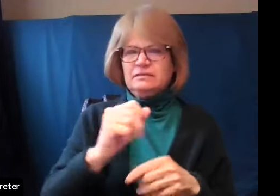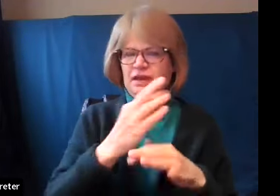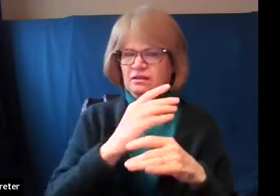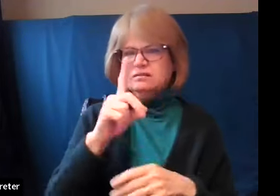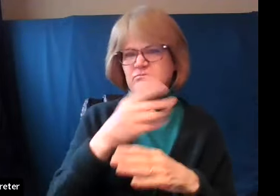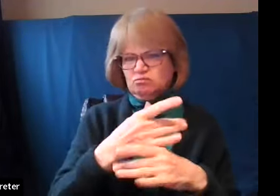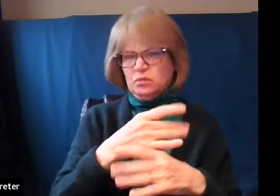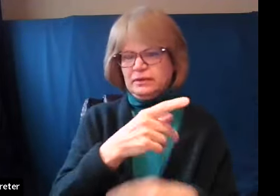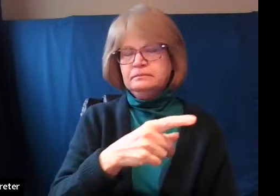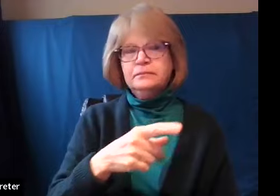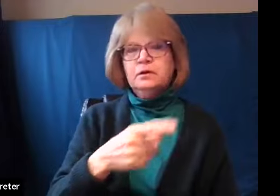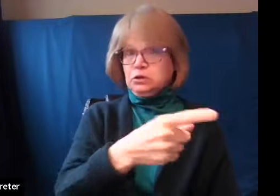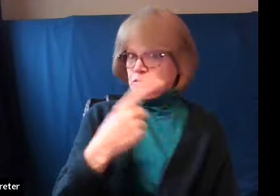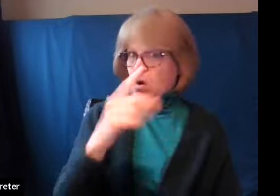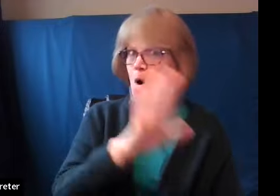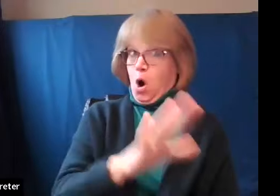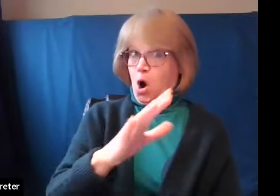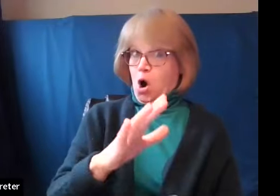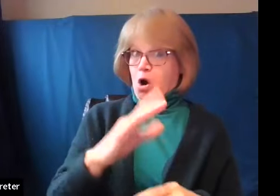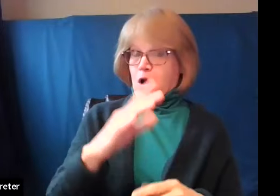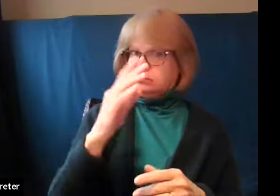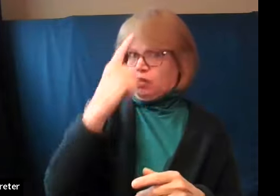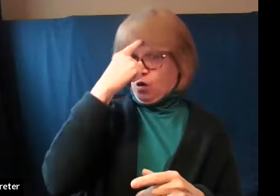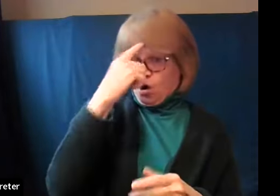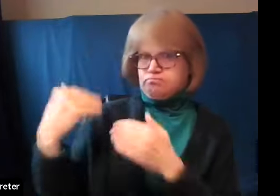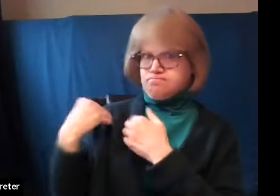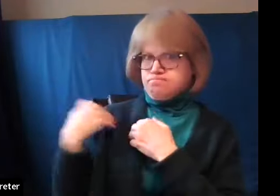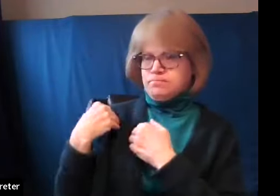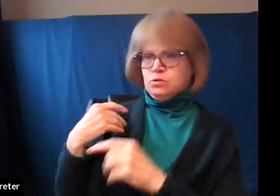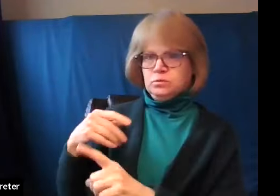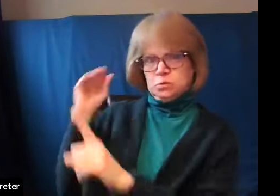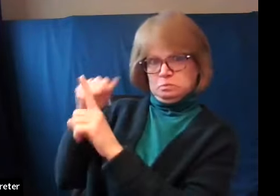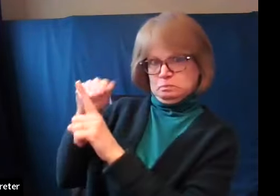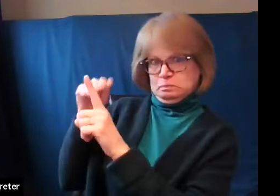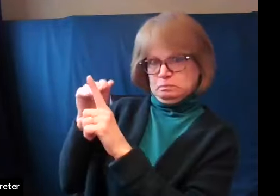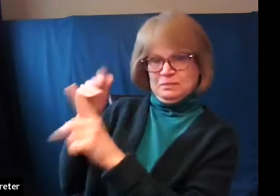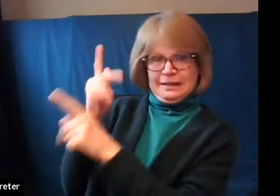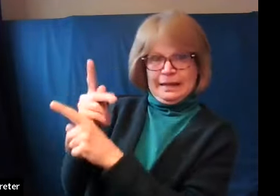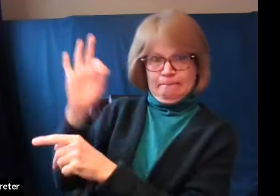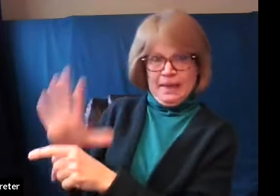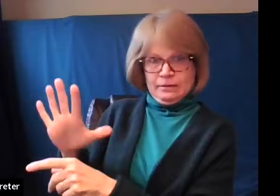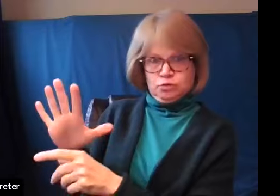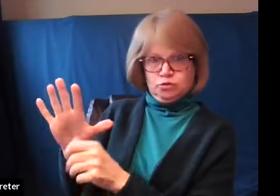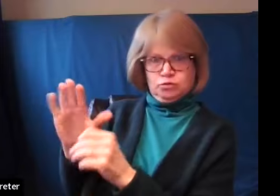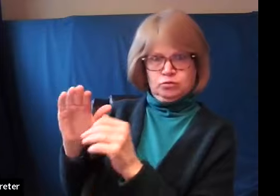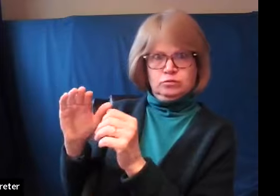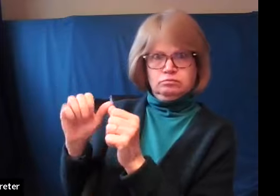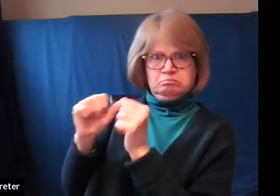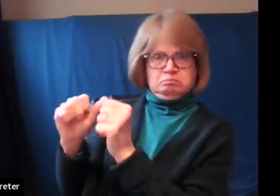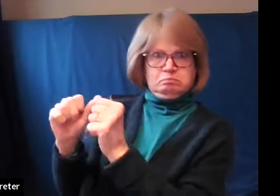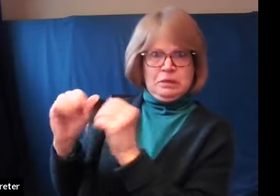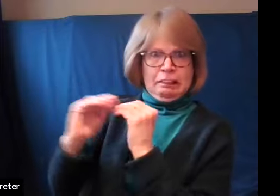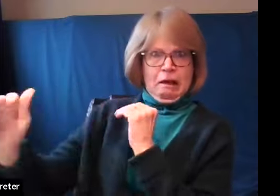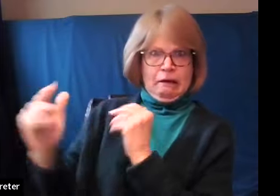the pastor on his toes. She couldn't do a thing about other souls in the parish passively aggressing against her, but being on